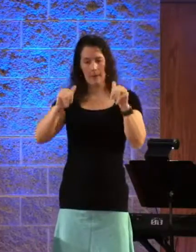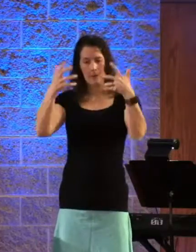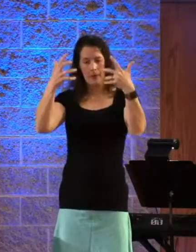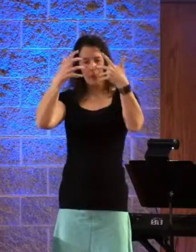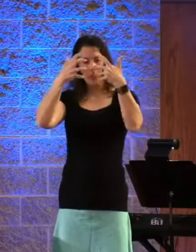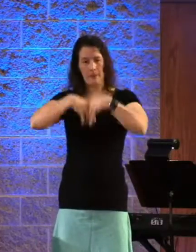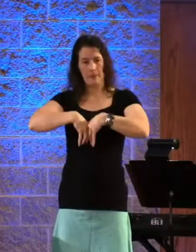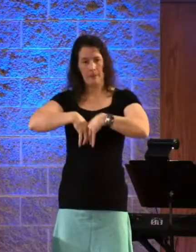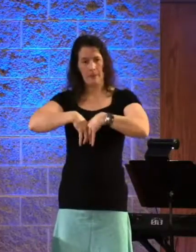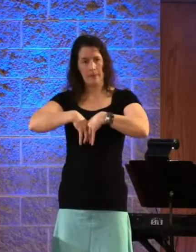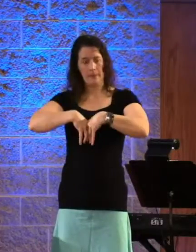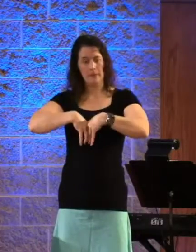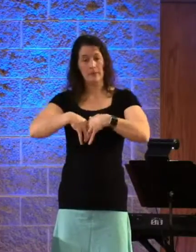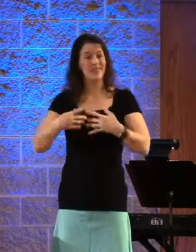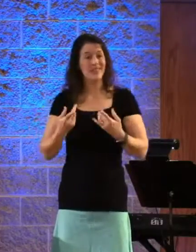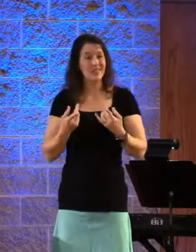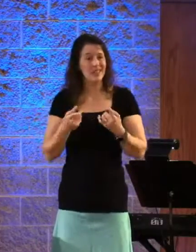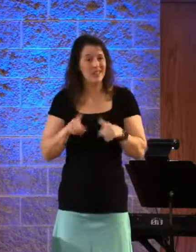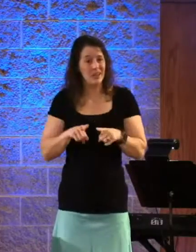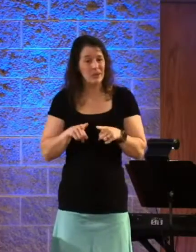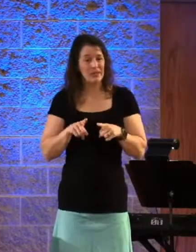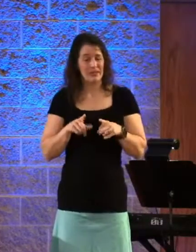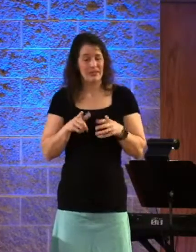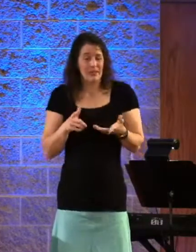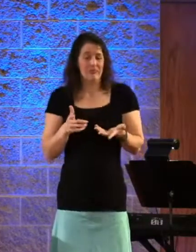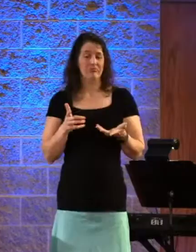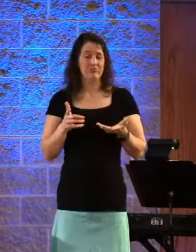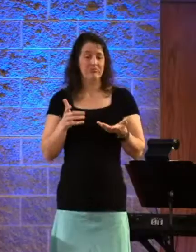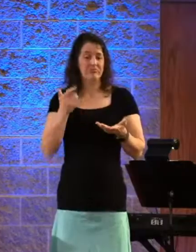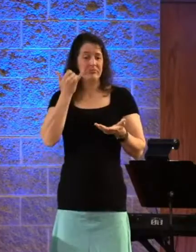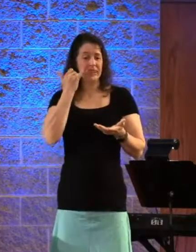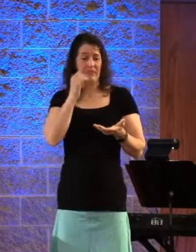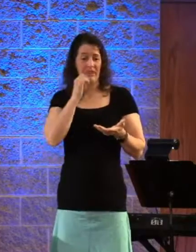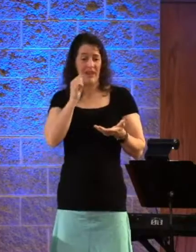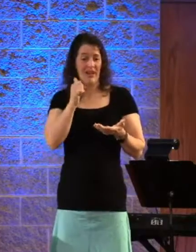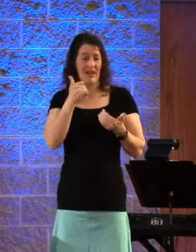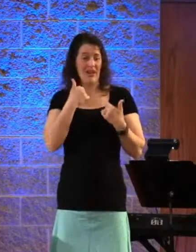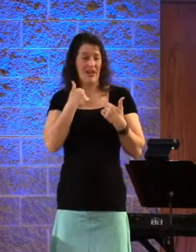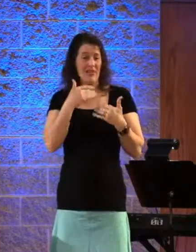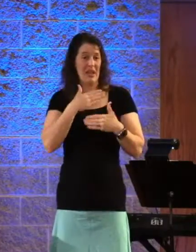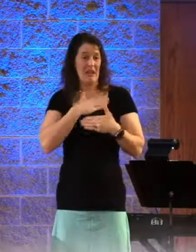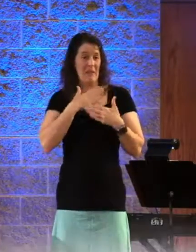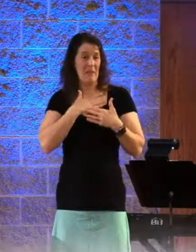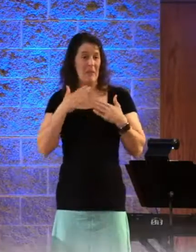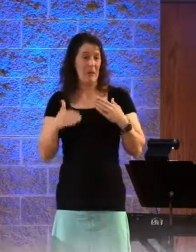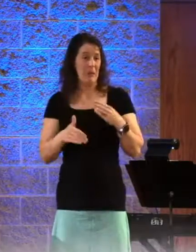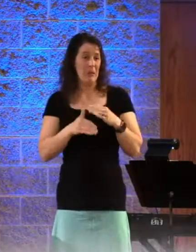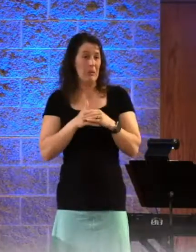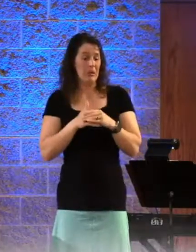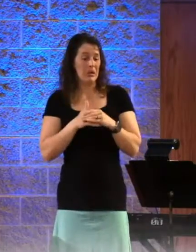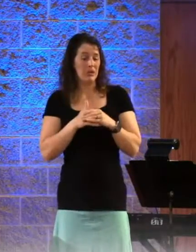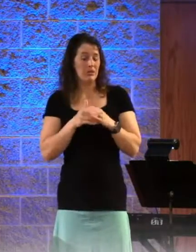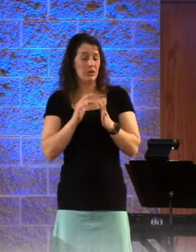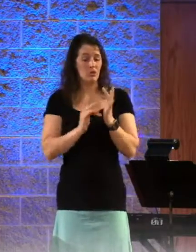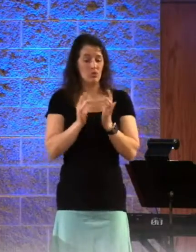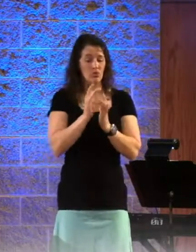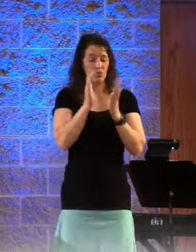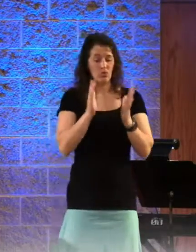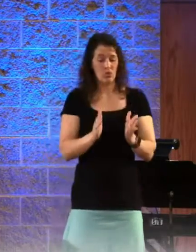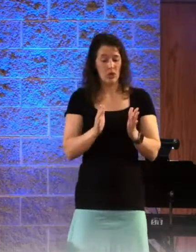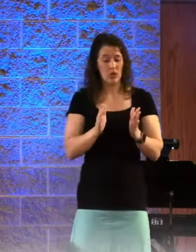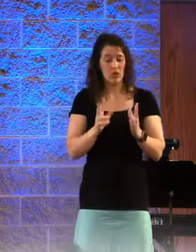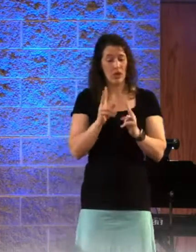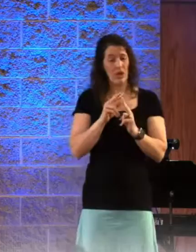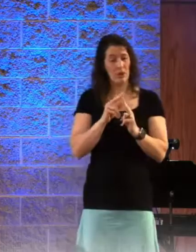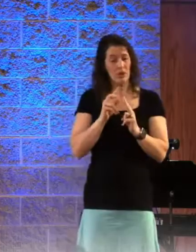What happens when there is an unhappy marriage? Can a Christian couple choose to divorce if